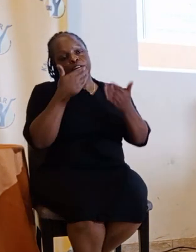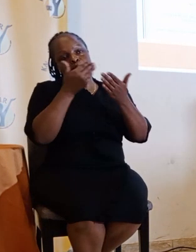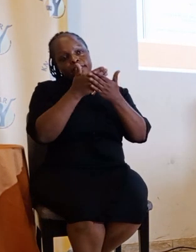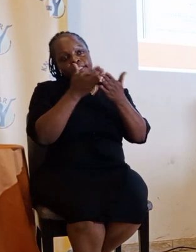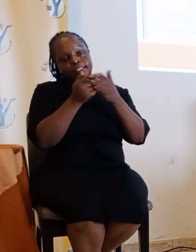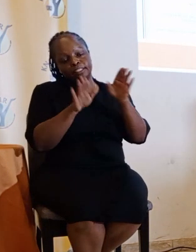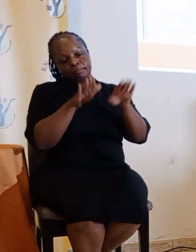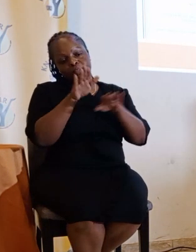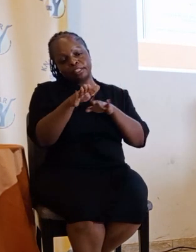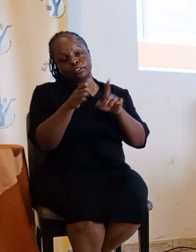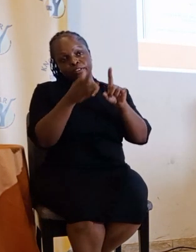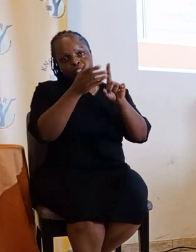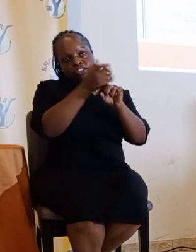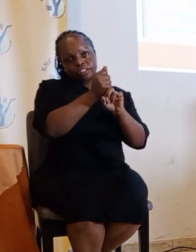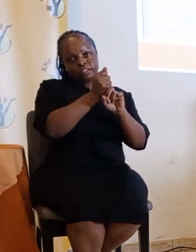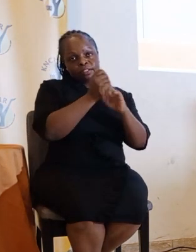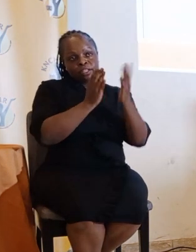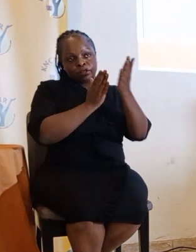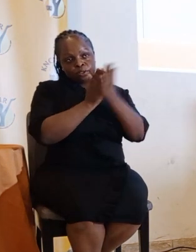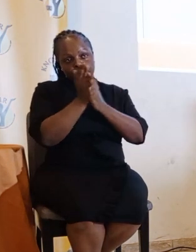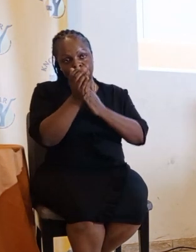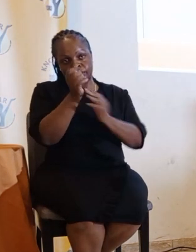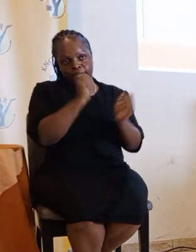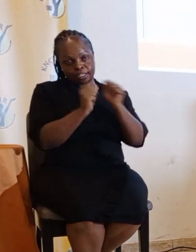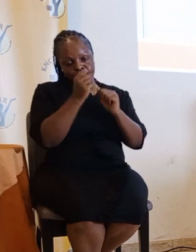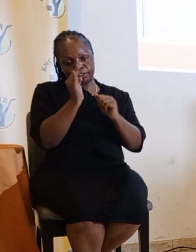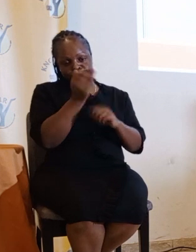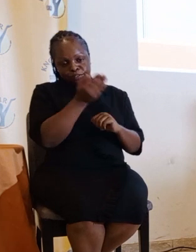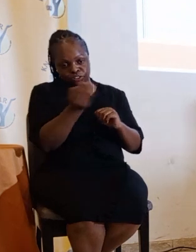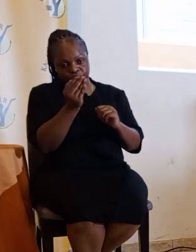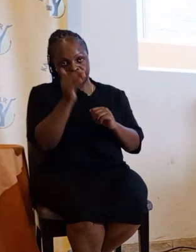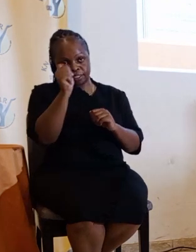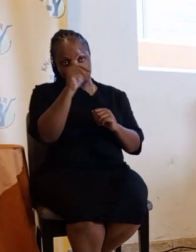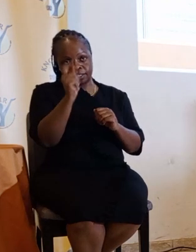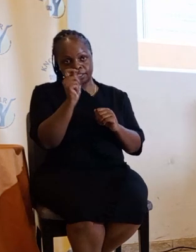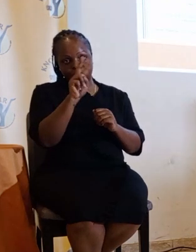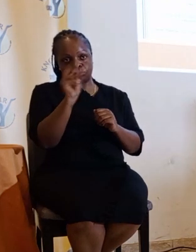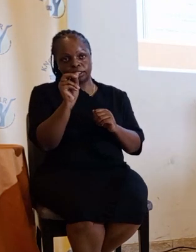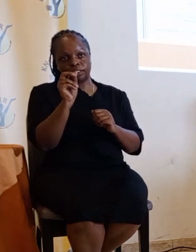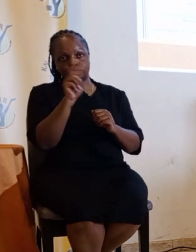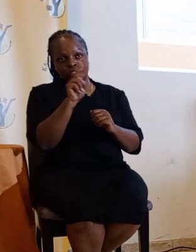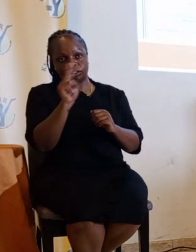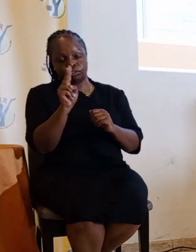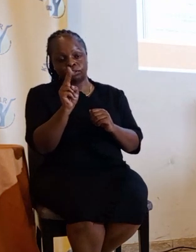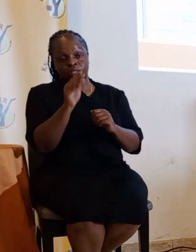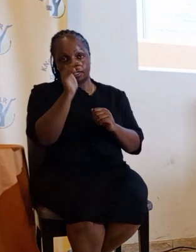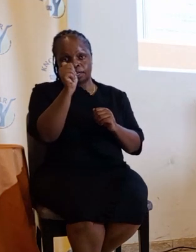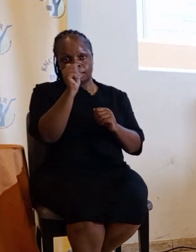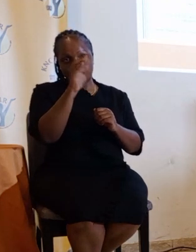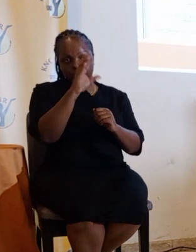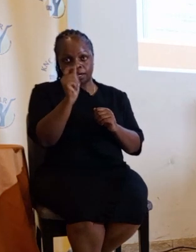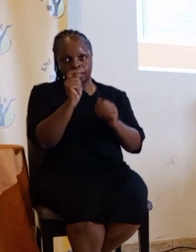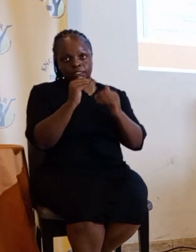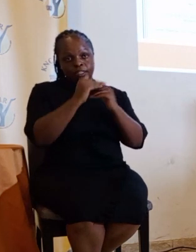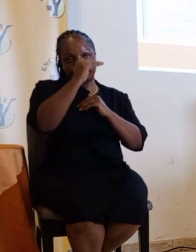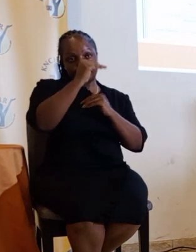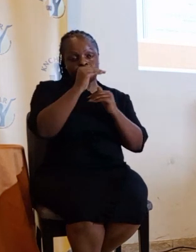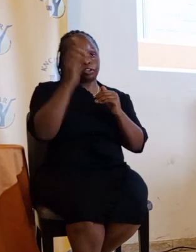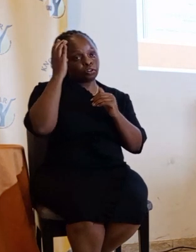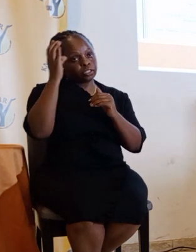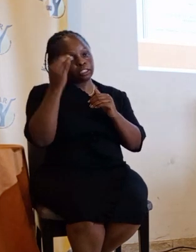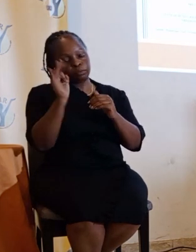the milestone achieved through the enactment of the Children's Act 2022. The Act advances the